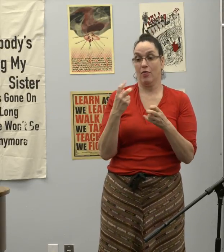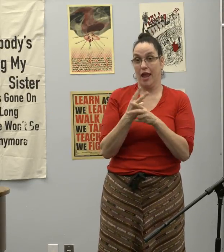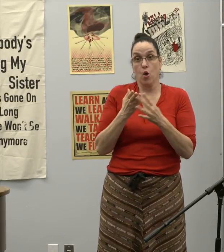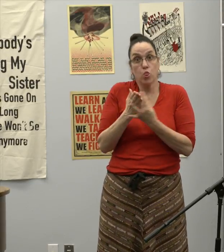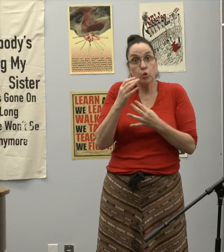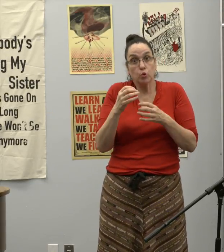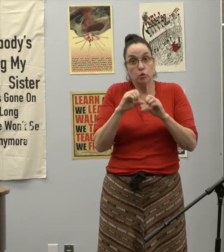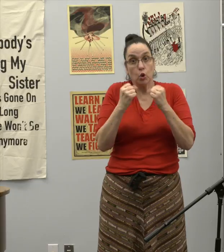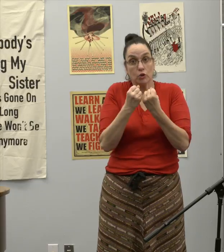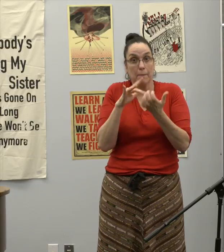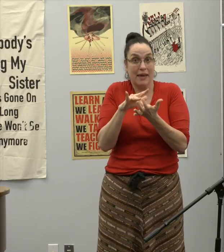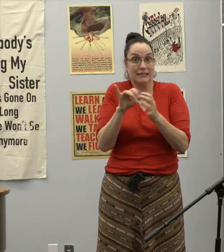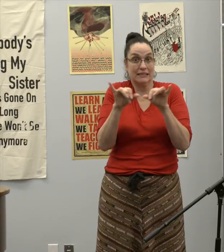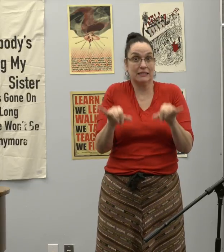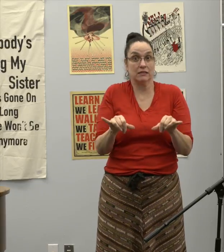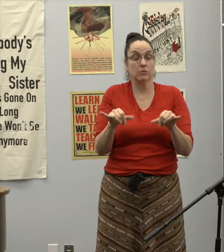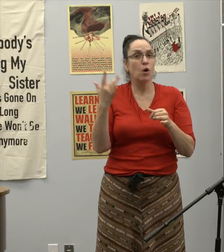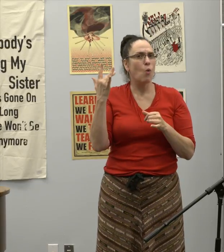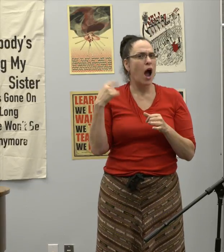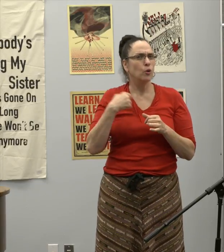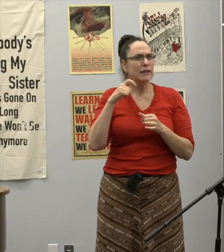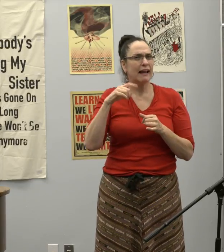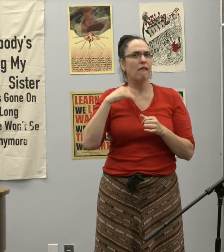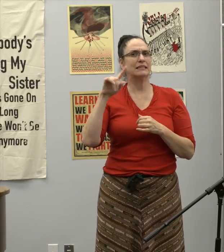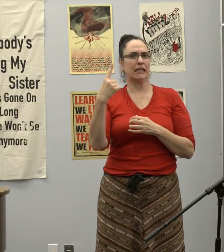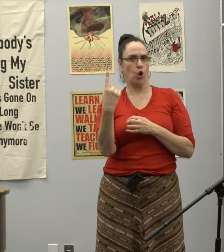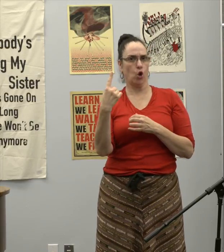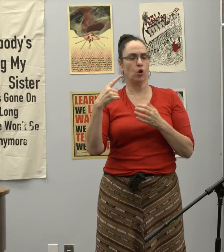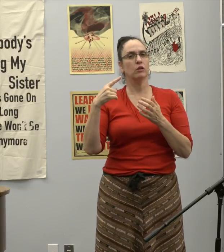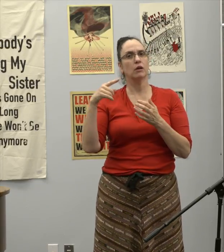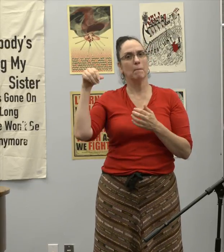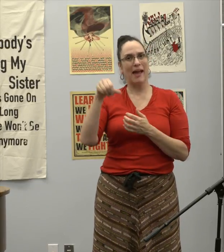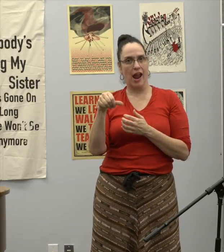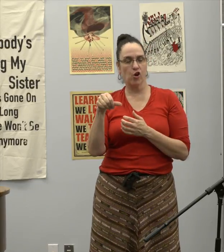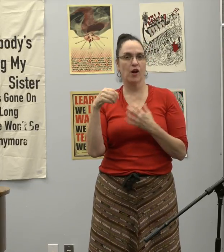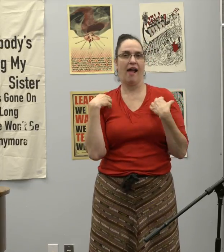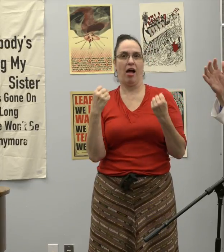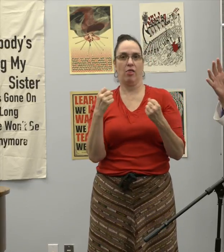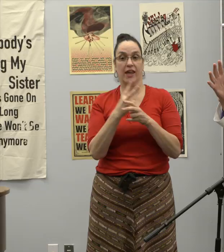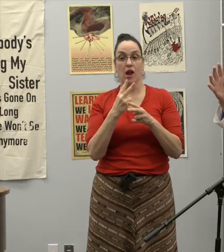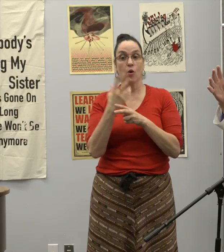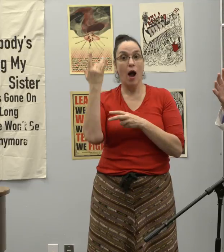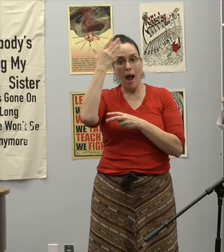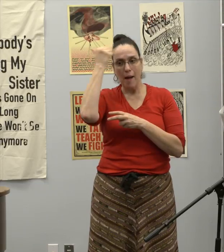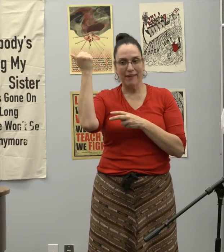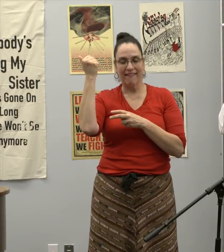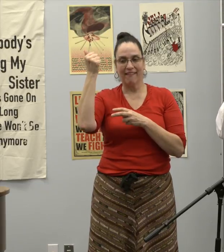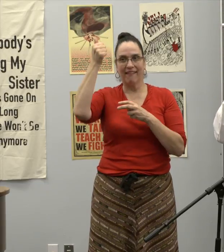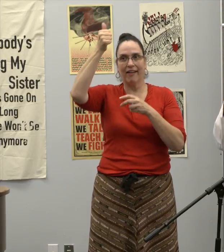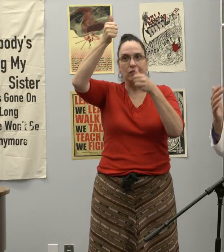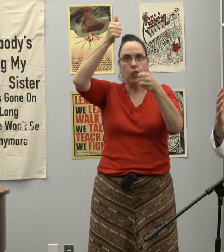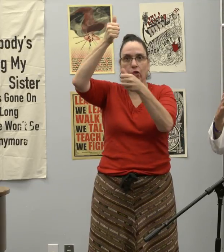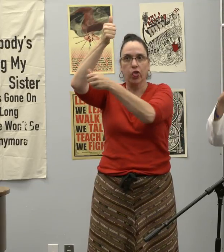medicine system. So why should we have single payer? Well, the biggest reason is all those middlemen, okay? All